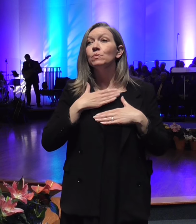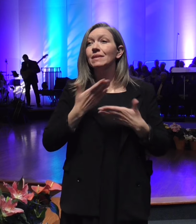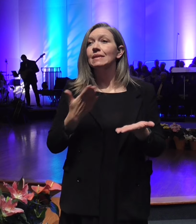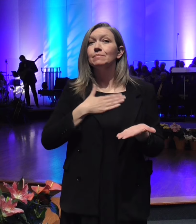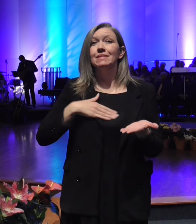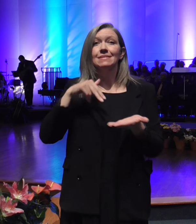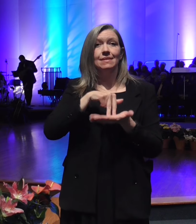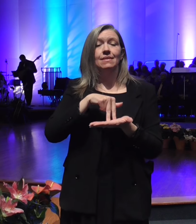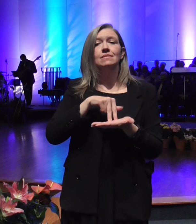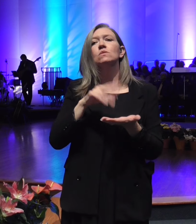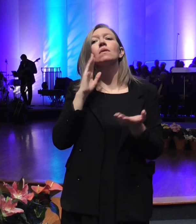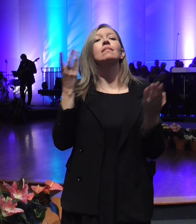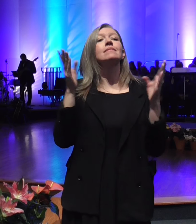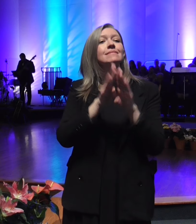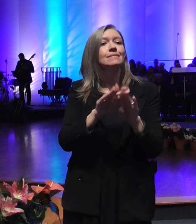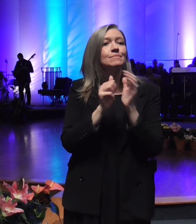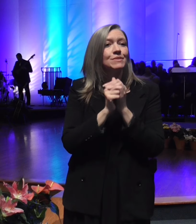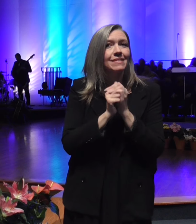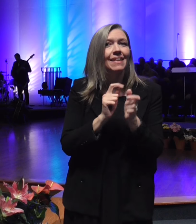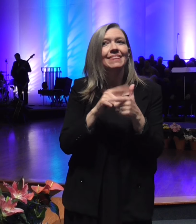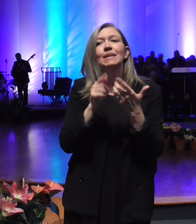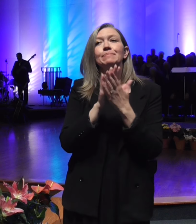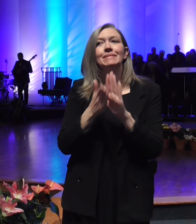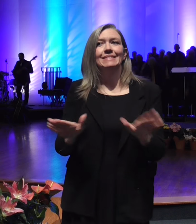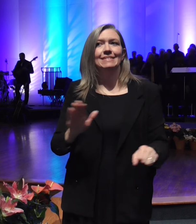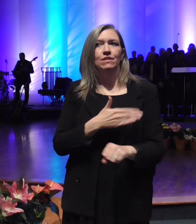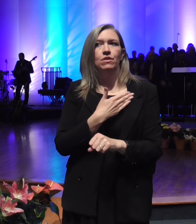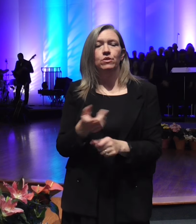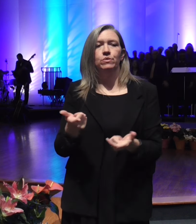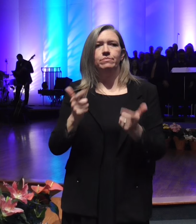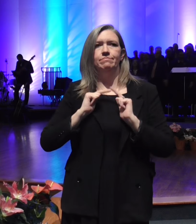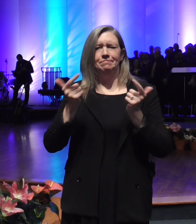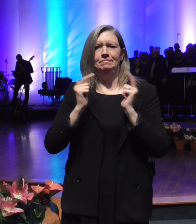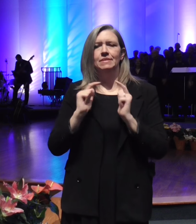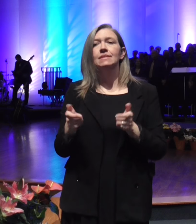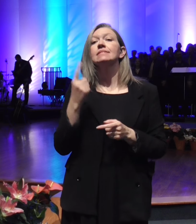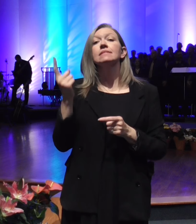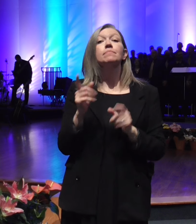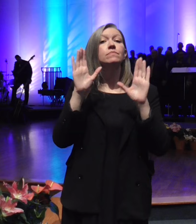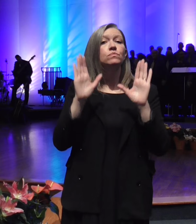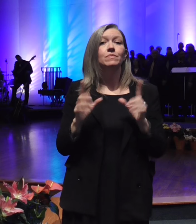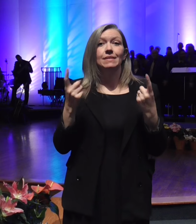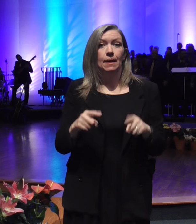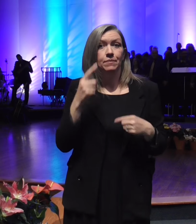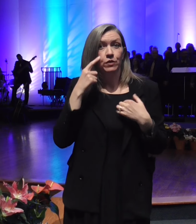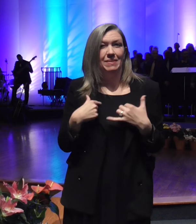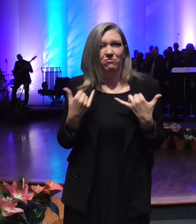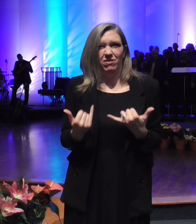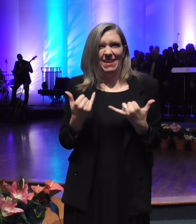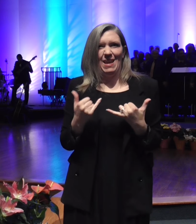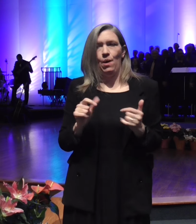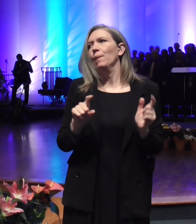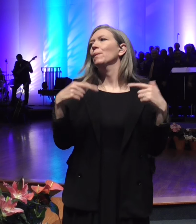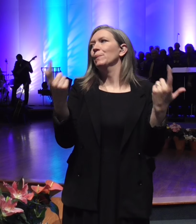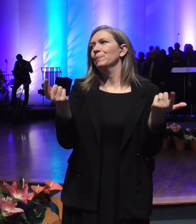to say a benediction and then sing the peace song. Repeat after me. Something wonderful is happening to me right now.